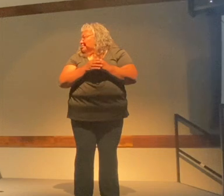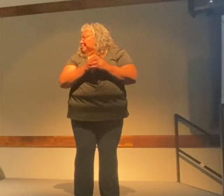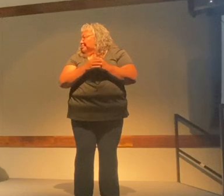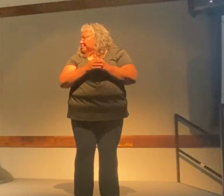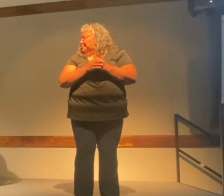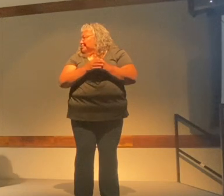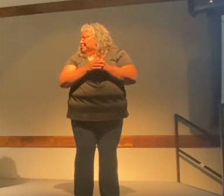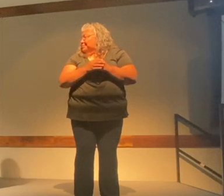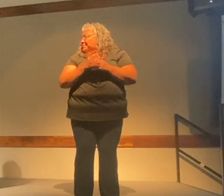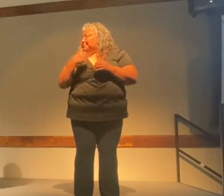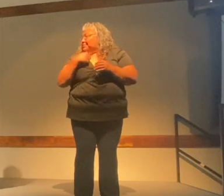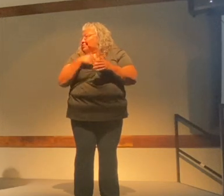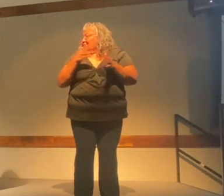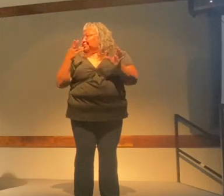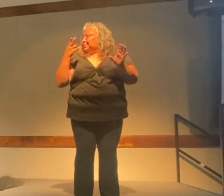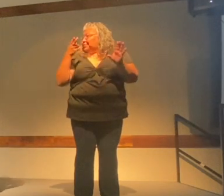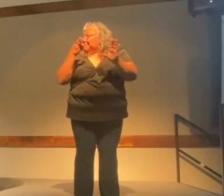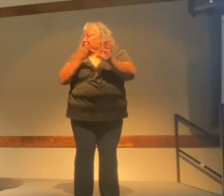So we're going to move into